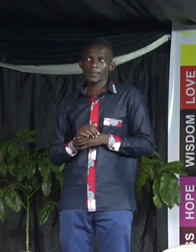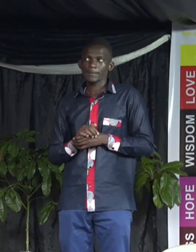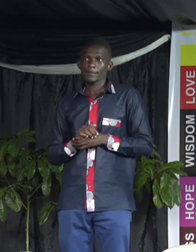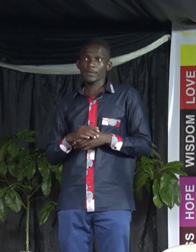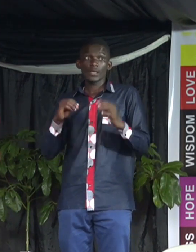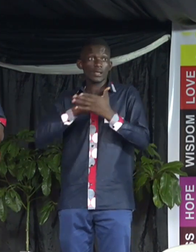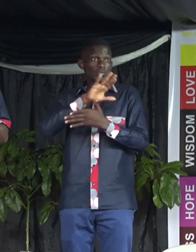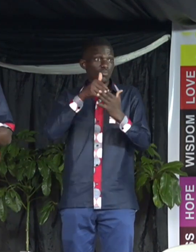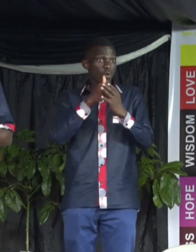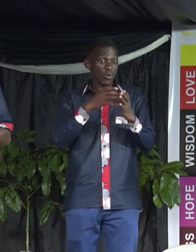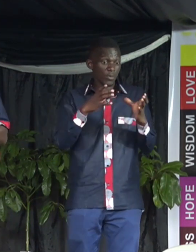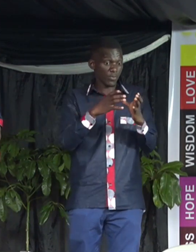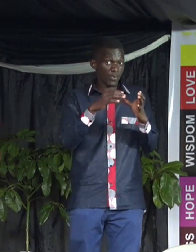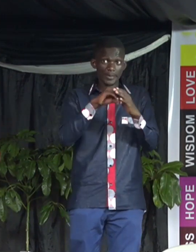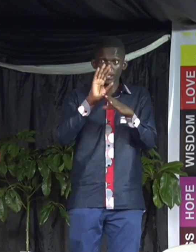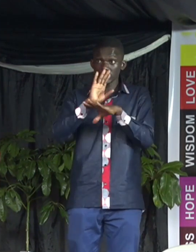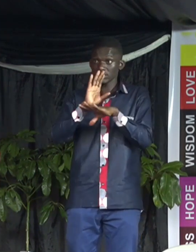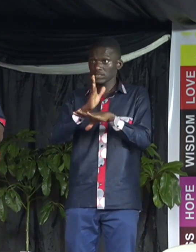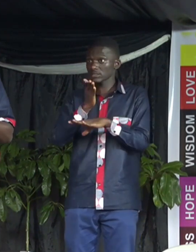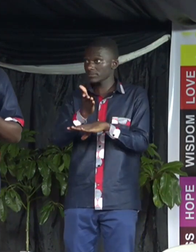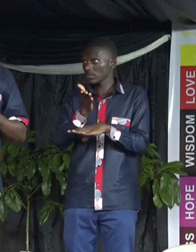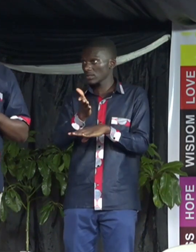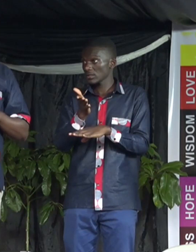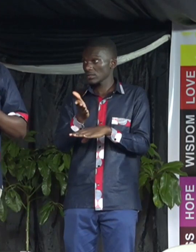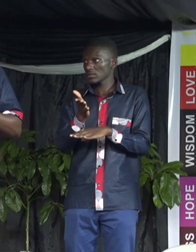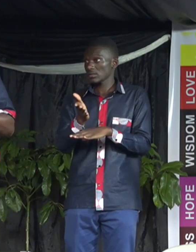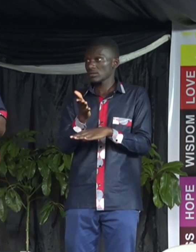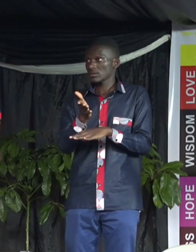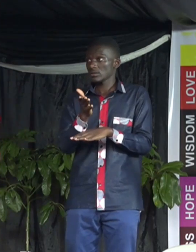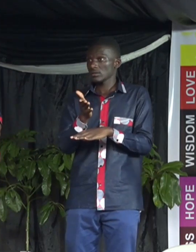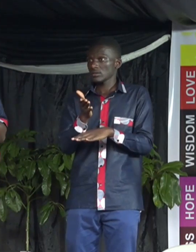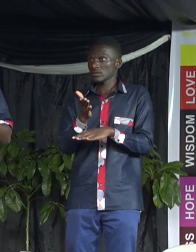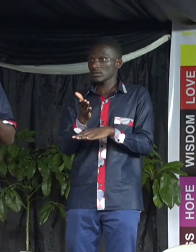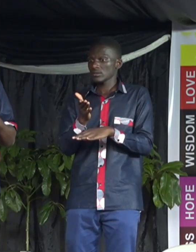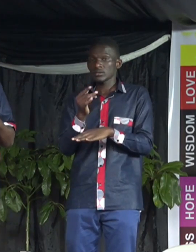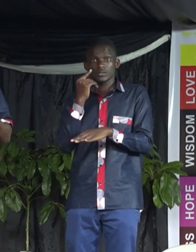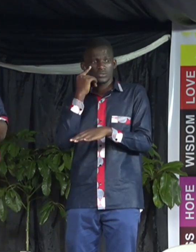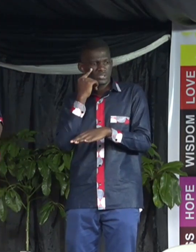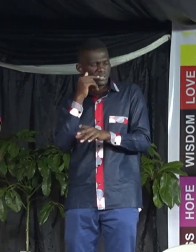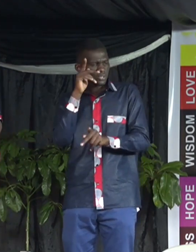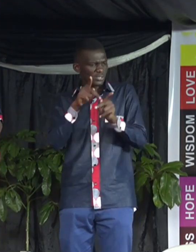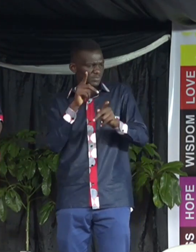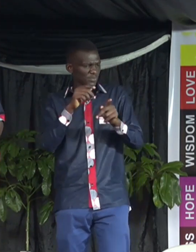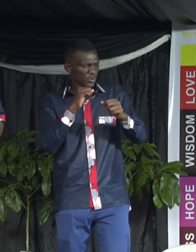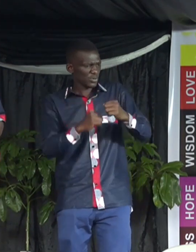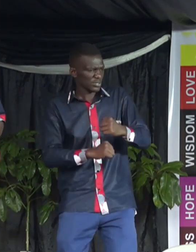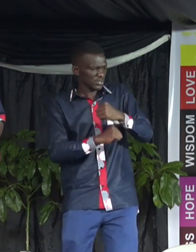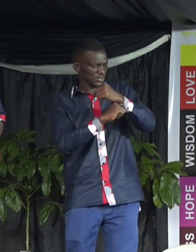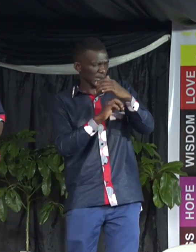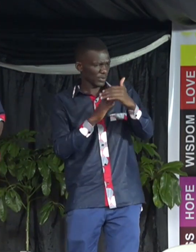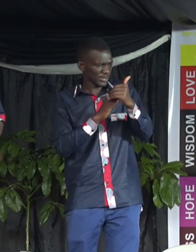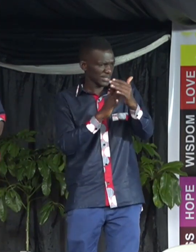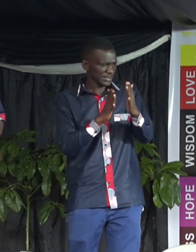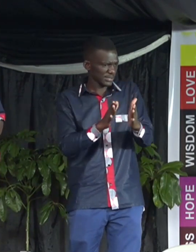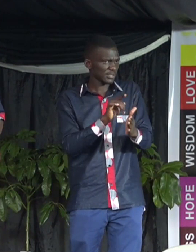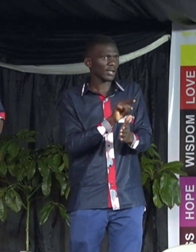Mubuli timu kuchachi wano. In every team here at church, we sanganga bano bawa giro mukulembeza aliwo. You